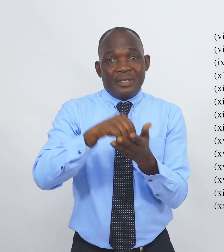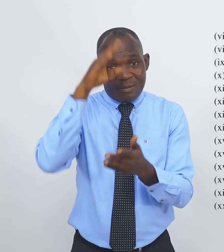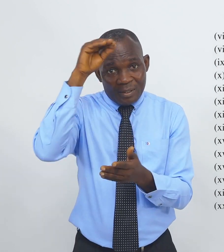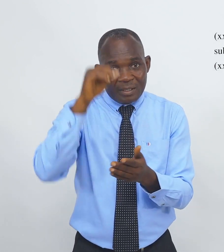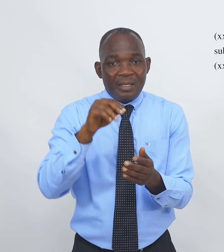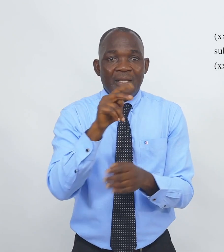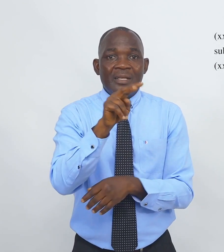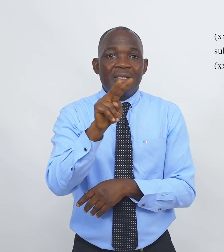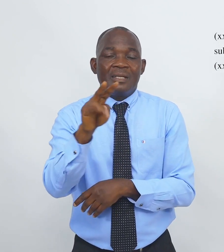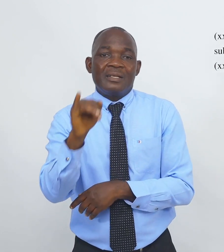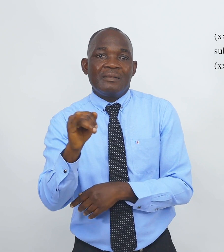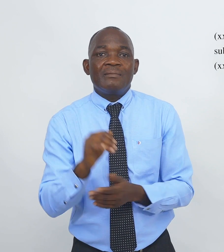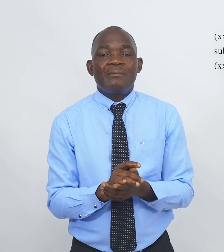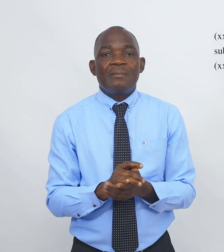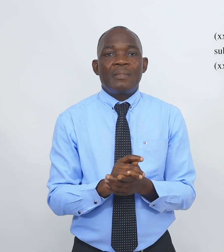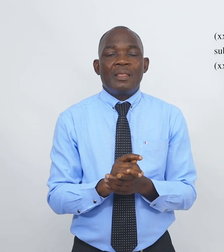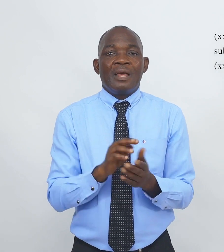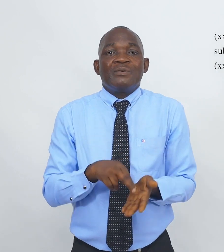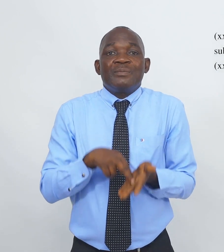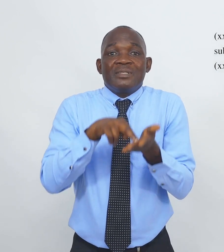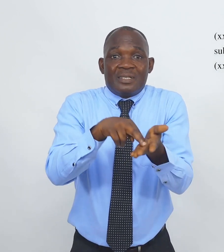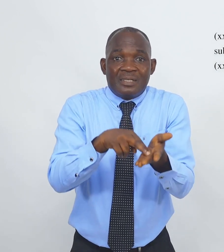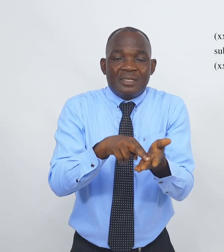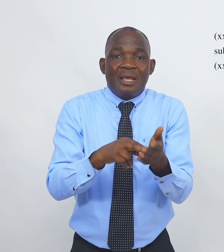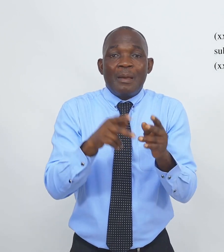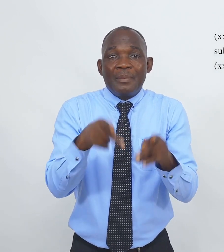Broker-dealers. XXI. The representatives of the persons